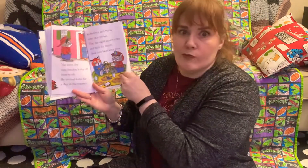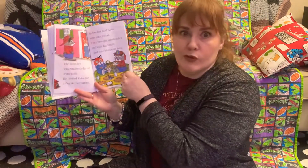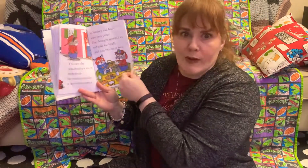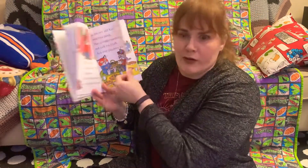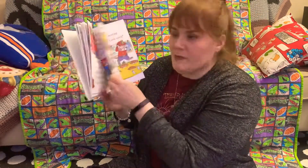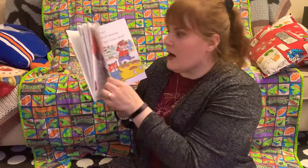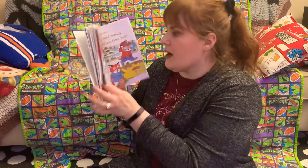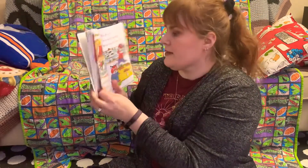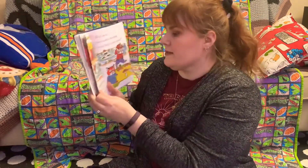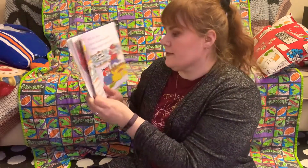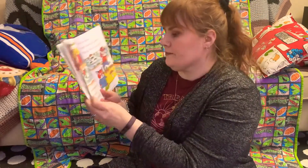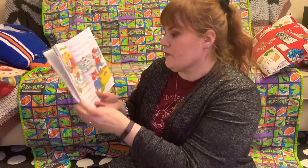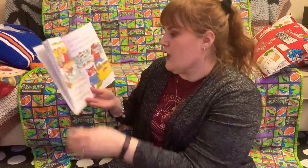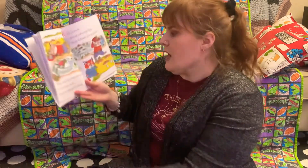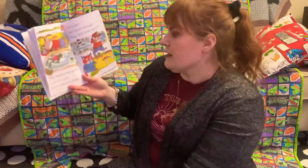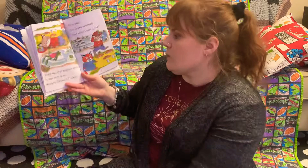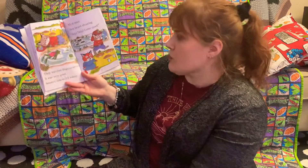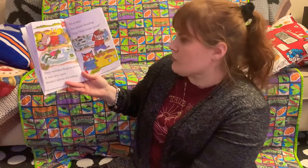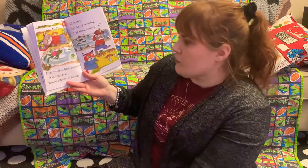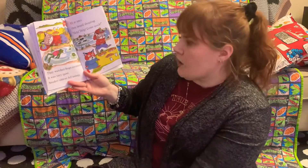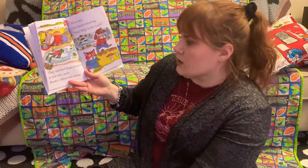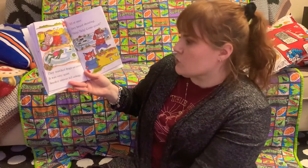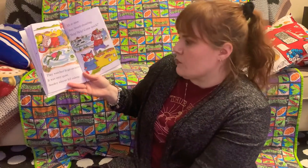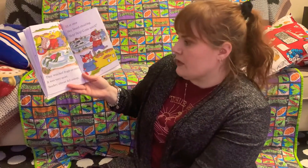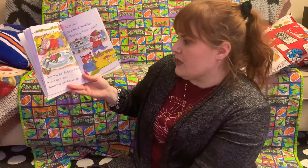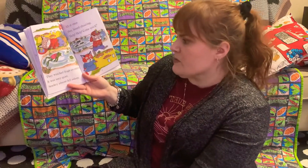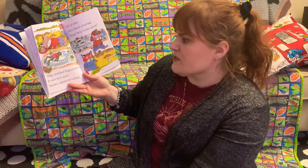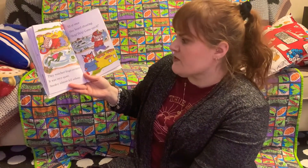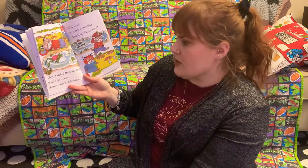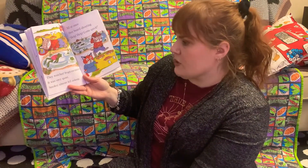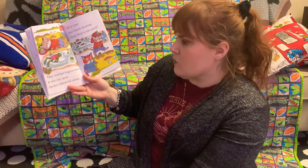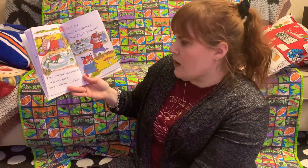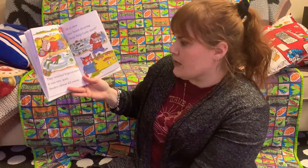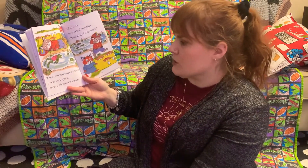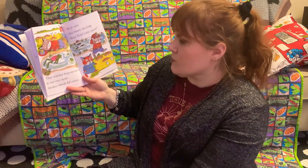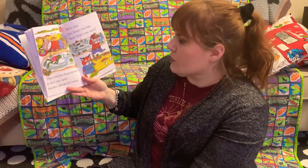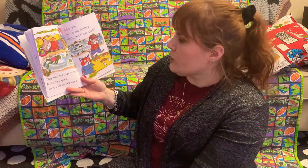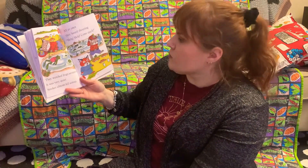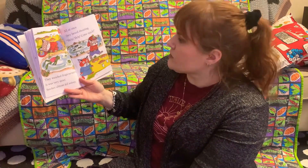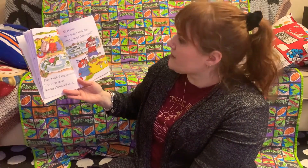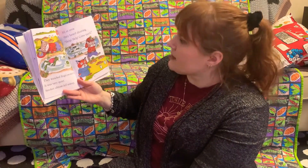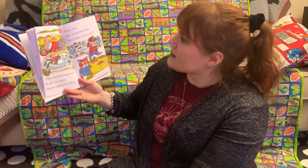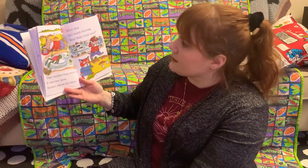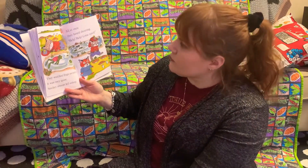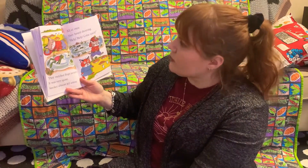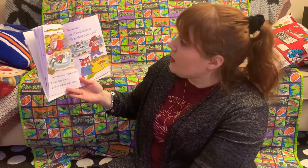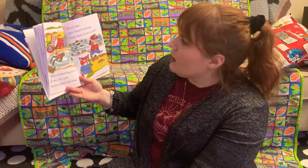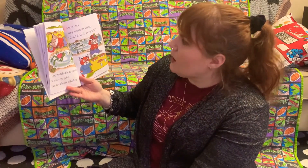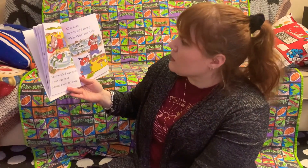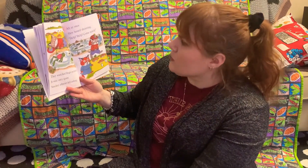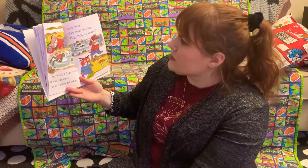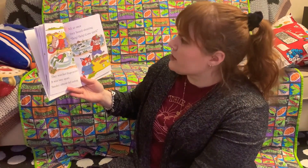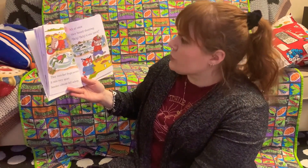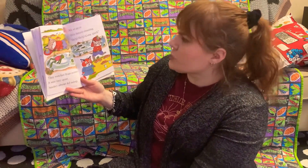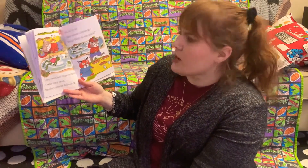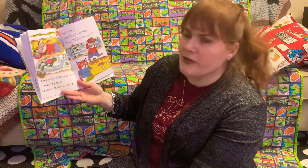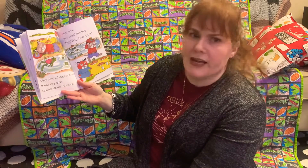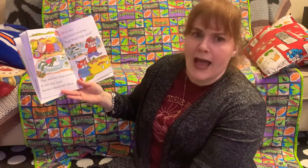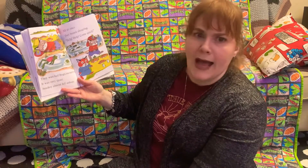blueberry pies. They watched frogs swimming. It was very quiet. Smokey almost fell asleep. All at once they heard shouting, "Help,